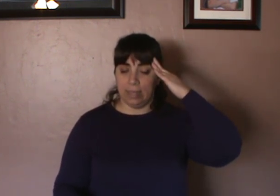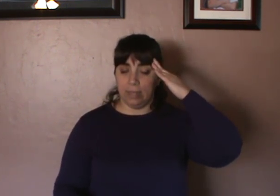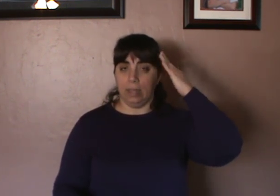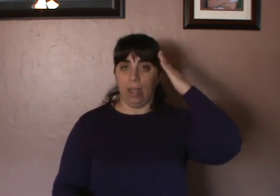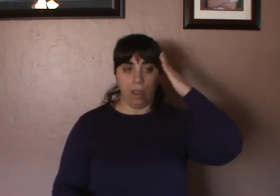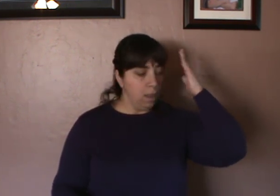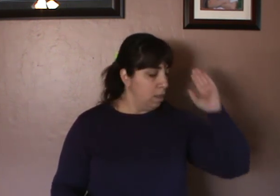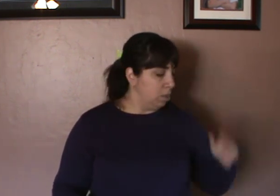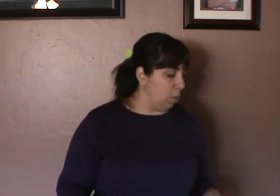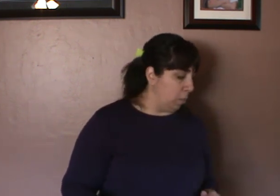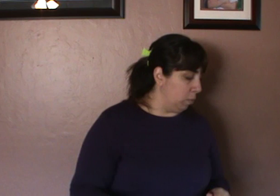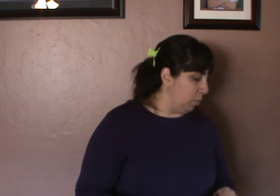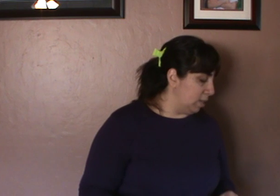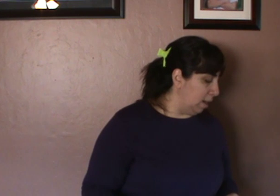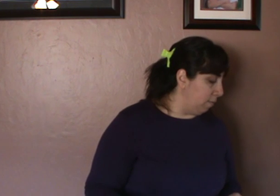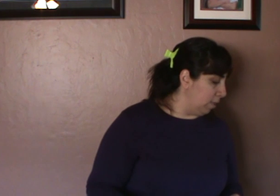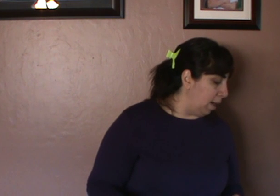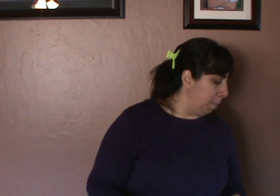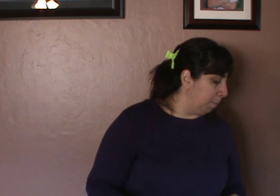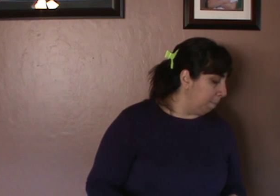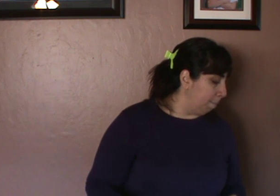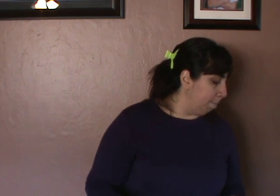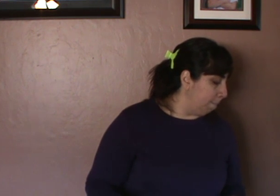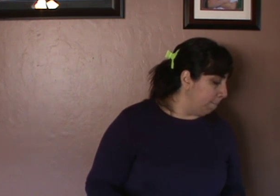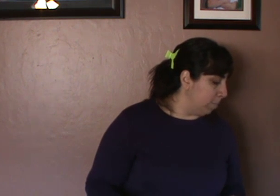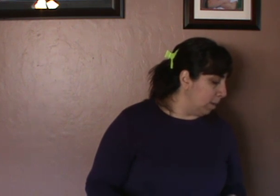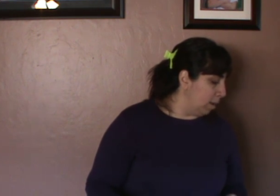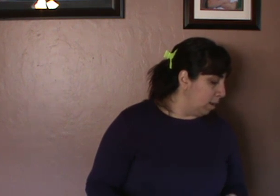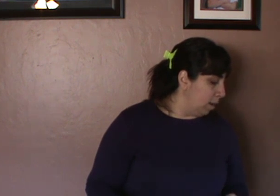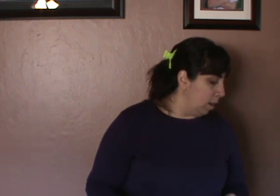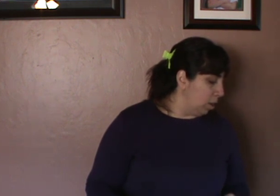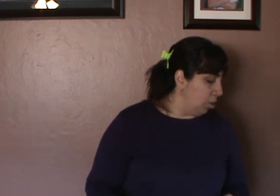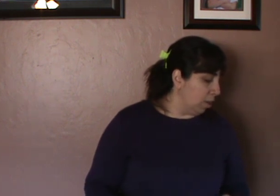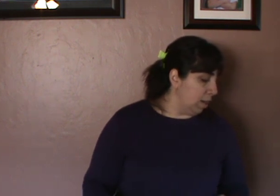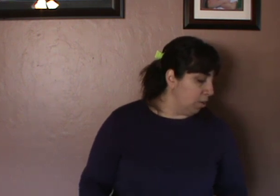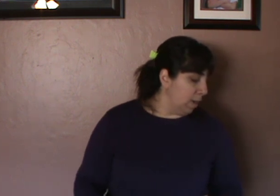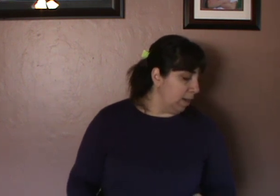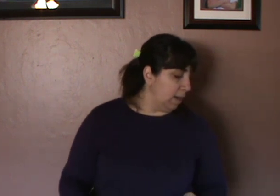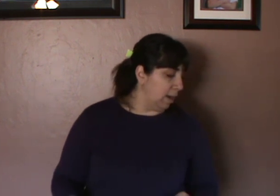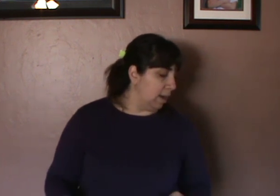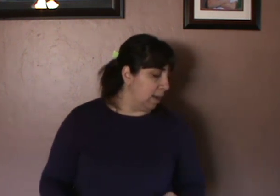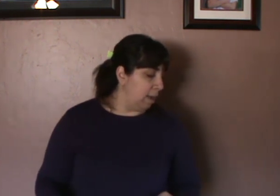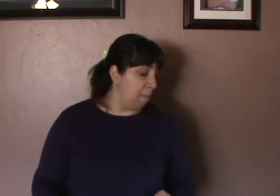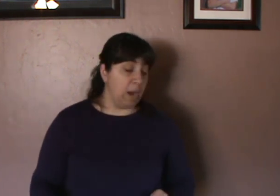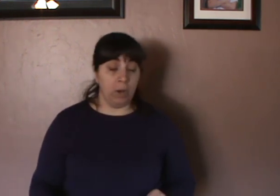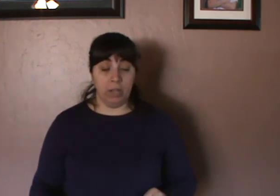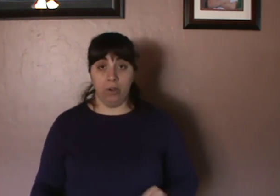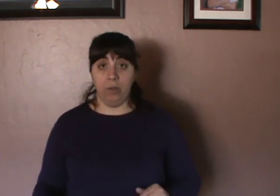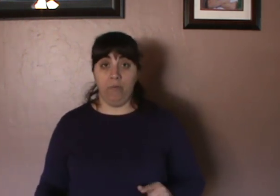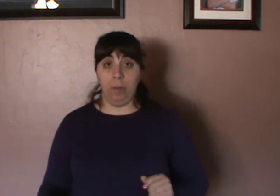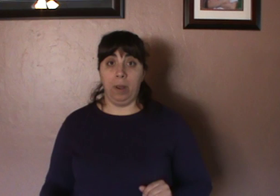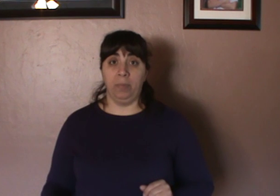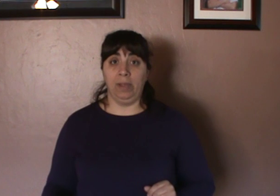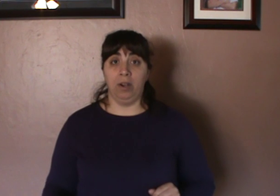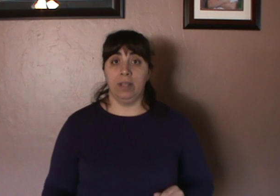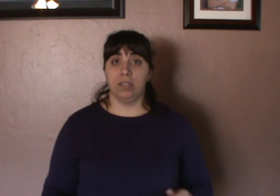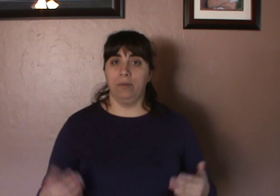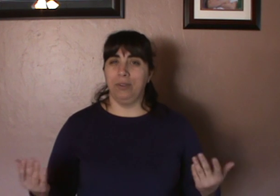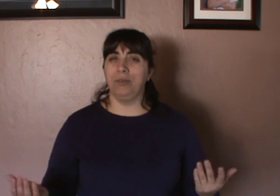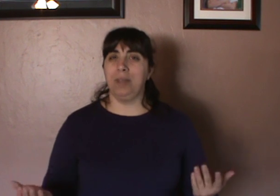clandestine, so we won't do a sign for that. You're gonna grin it and bear it your newfound popularity. So if you grin and